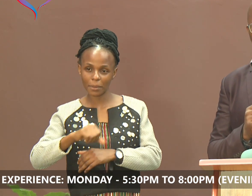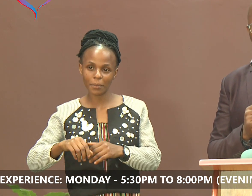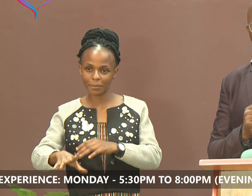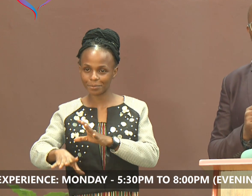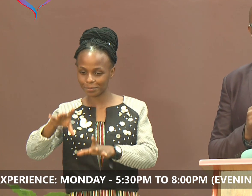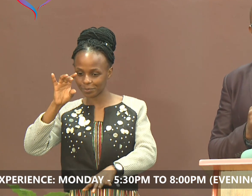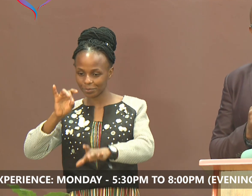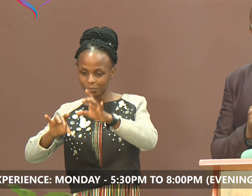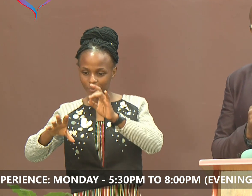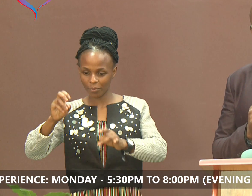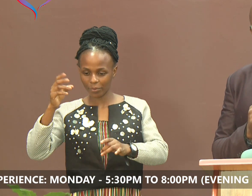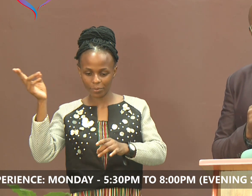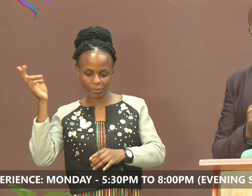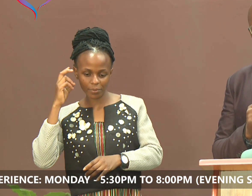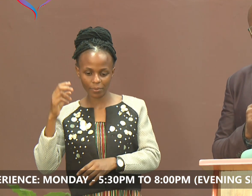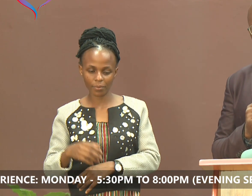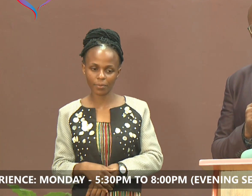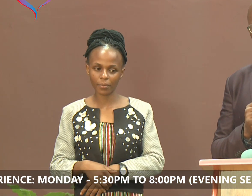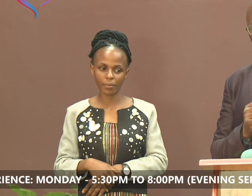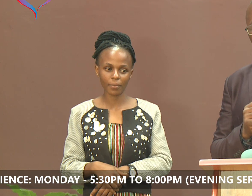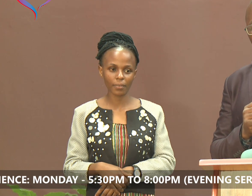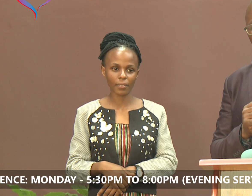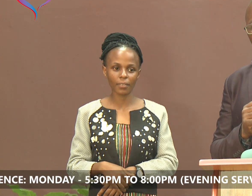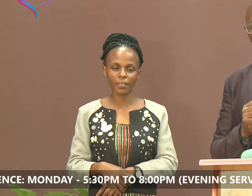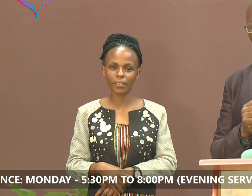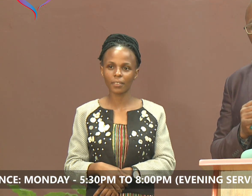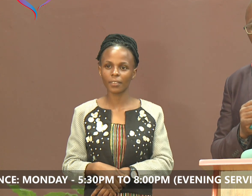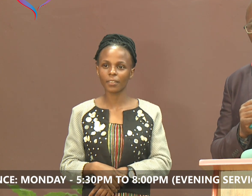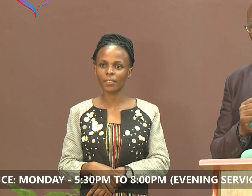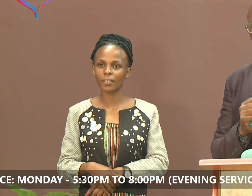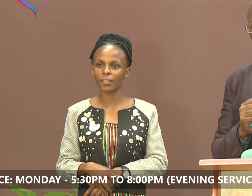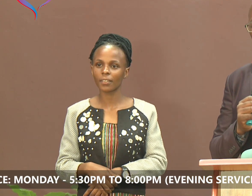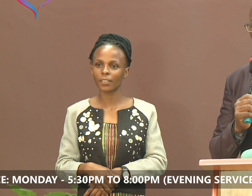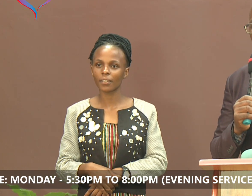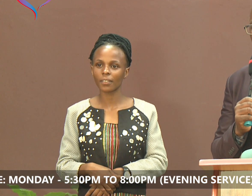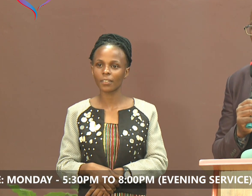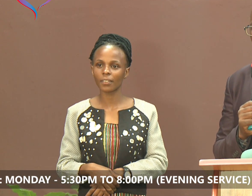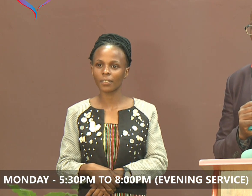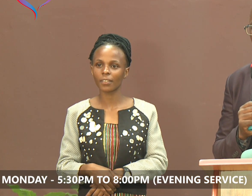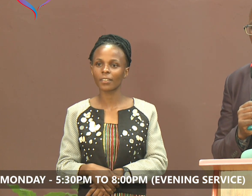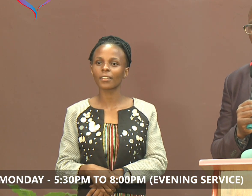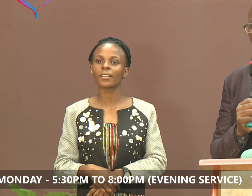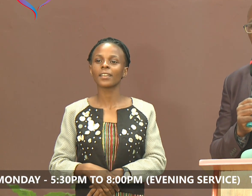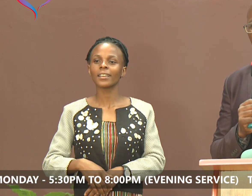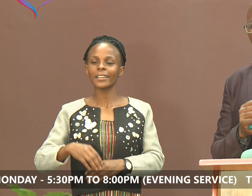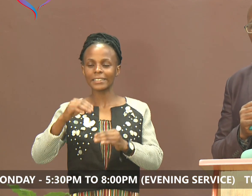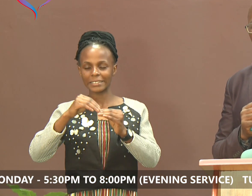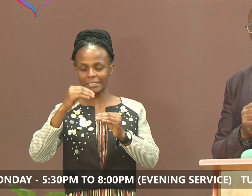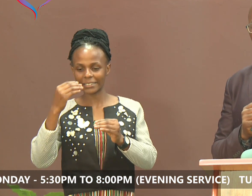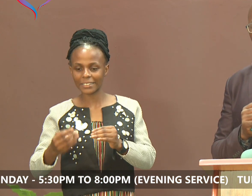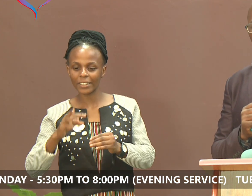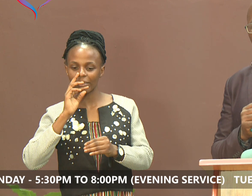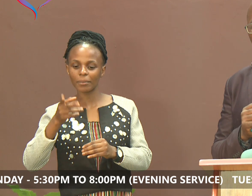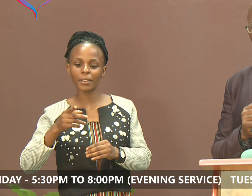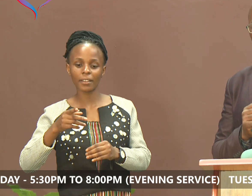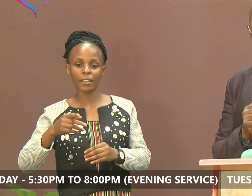Twogera kukuwuliriza n'olondamu. The son said, have learned that waraj kills worms in the stomach. Omulenzi